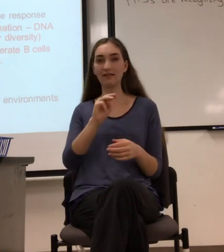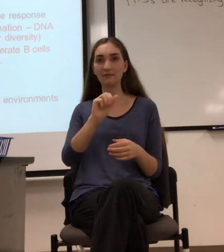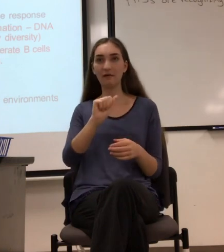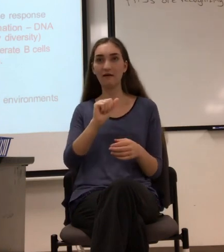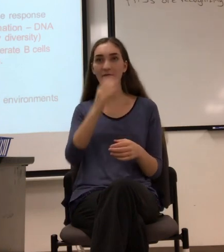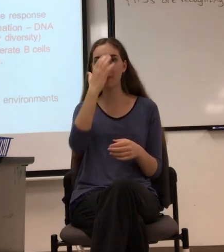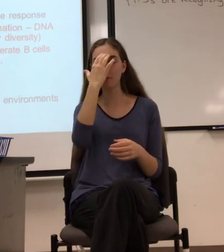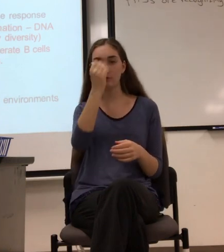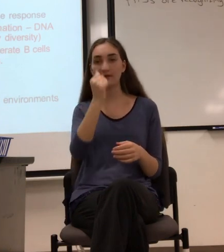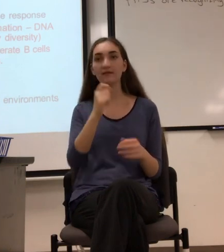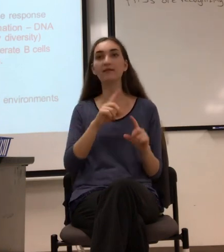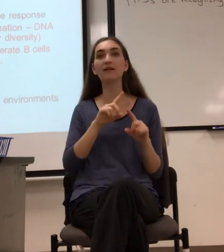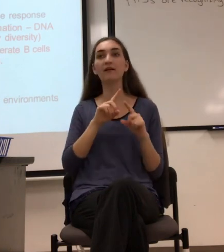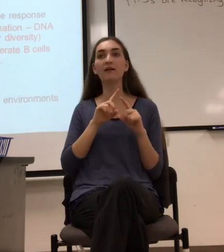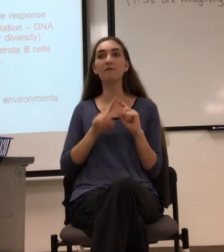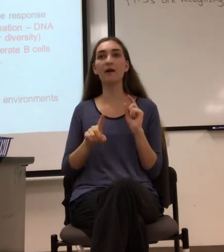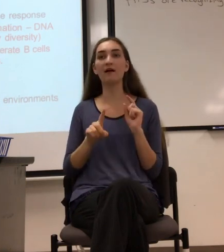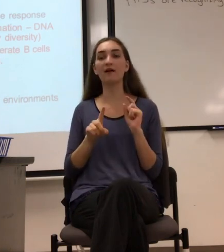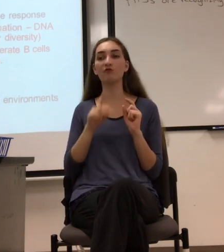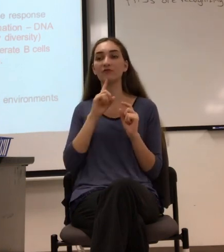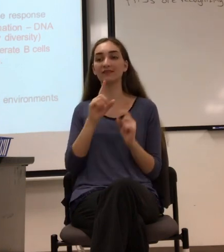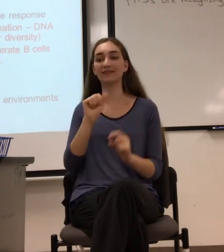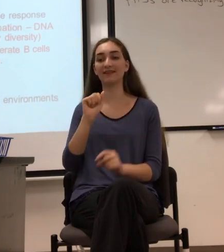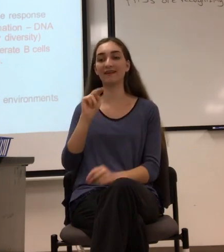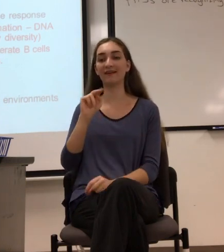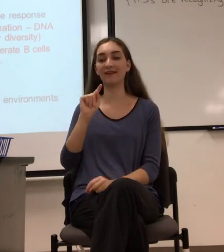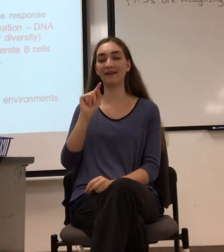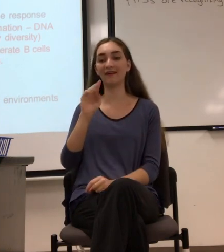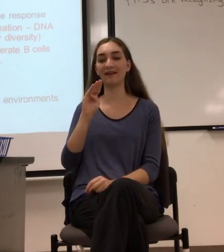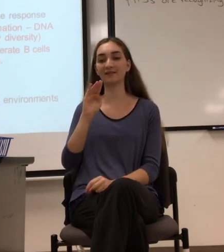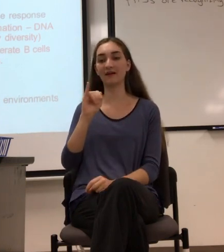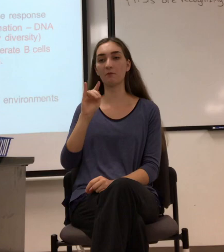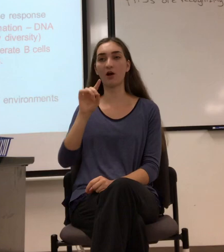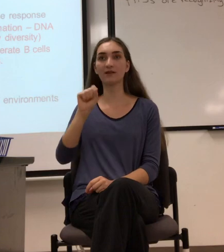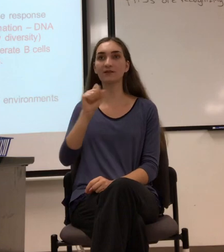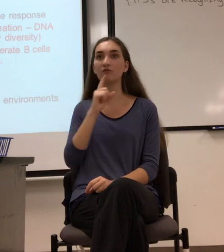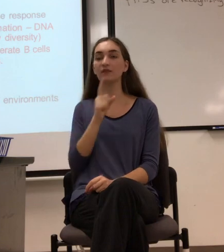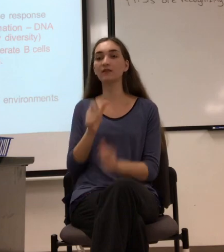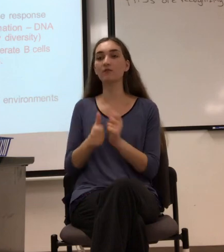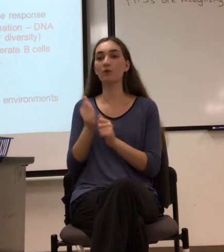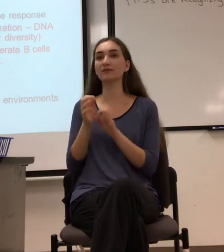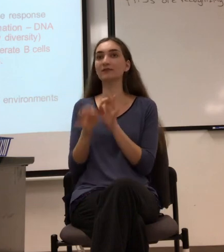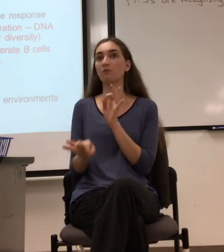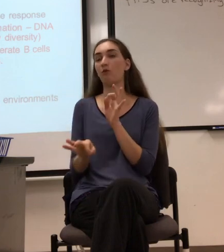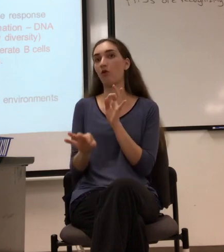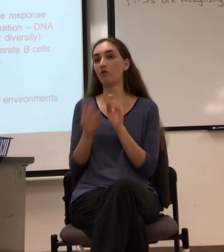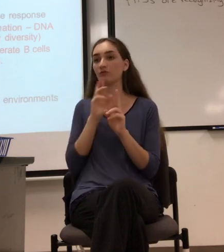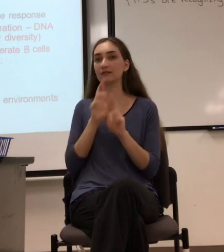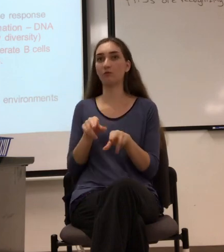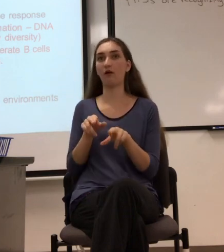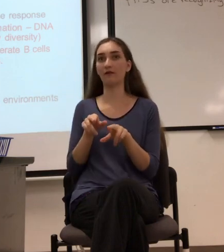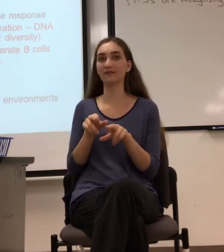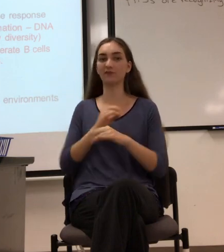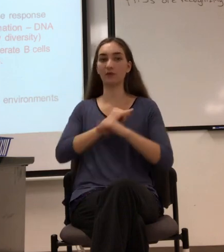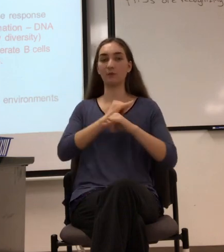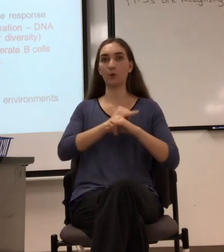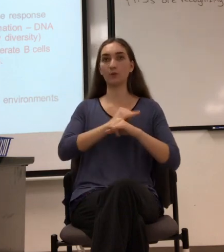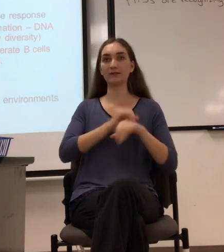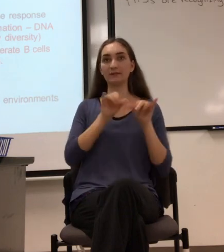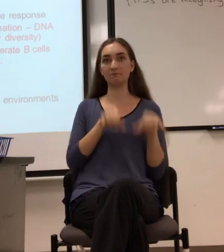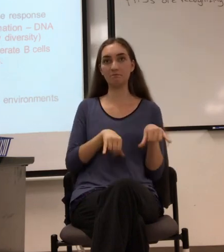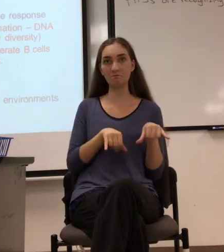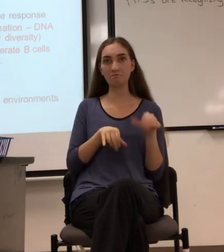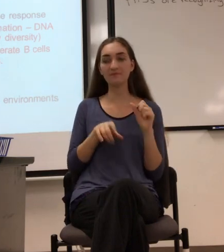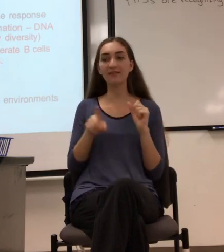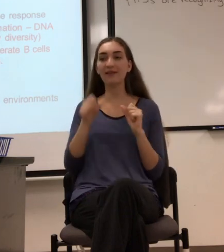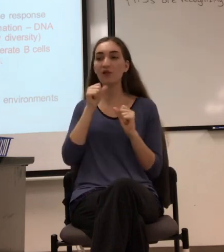antibodies, they are the simplest ammunition of the immune response. But remember, like I said, they're not the murderers. They're accessories to